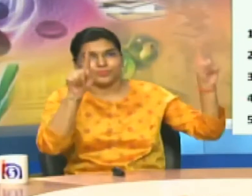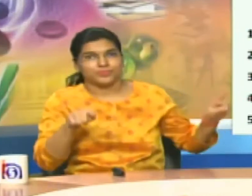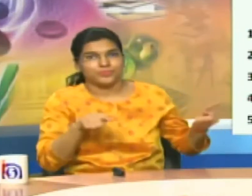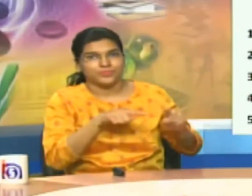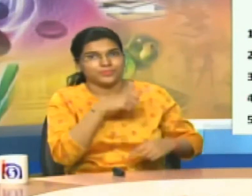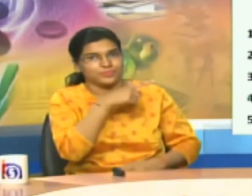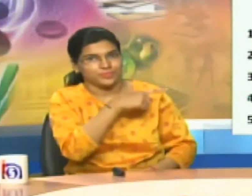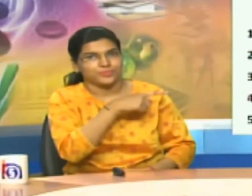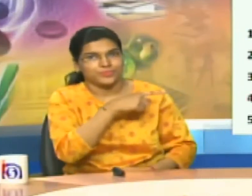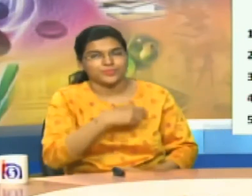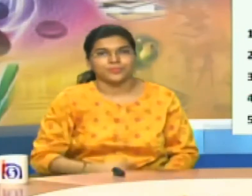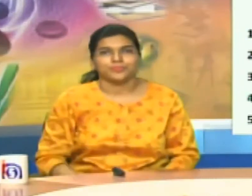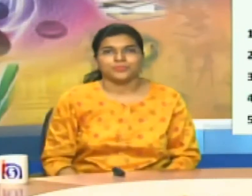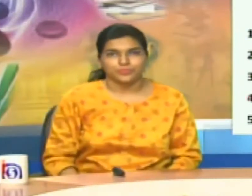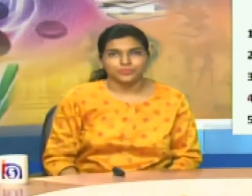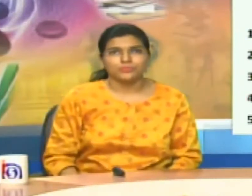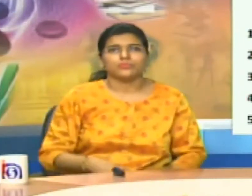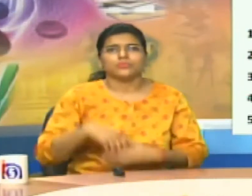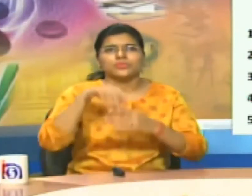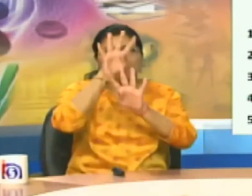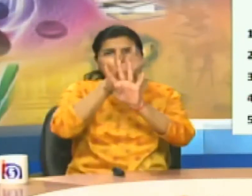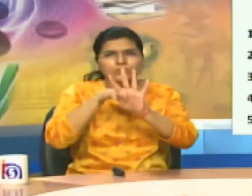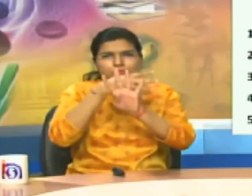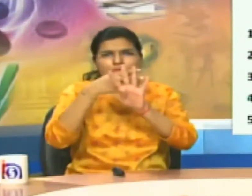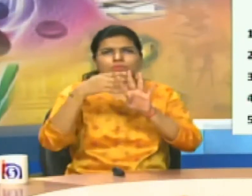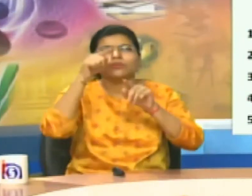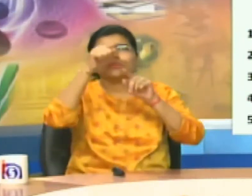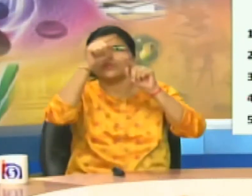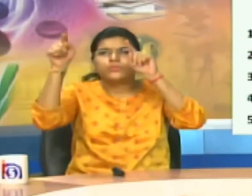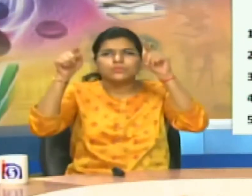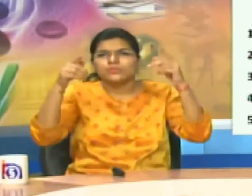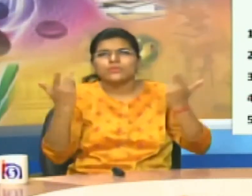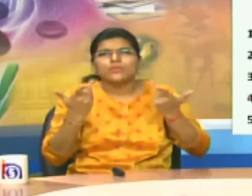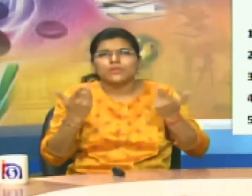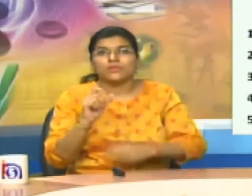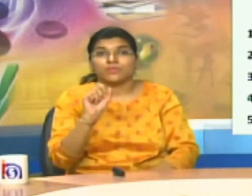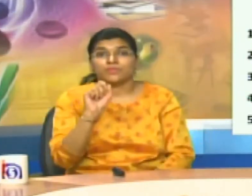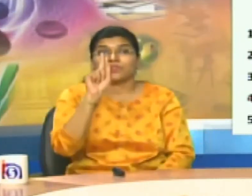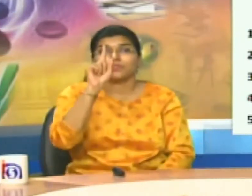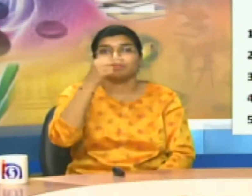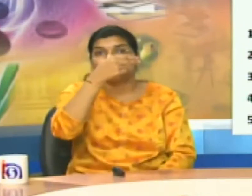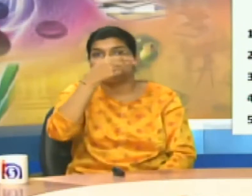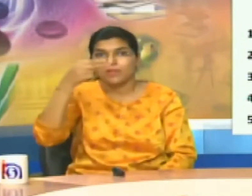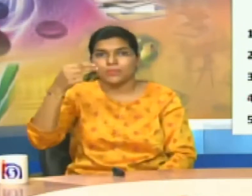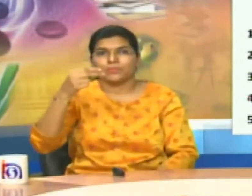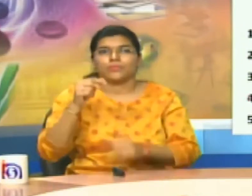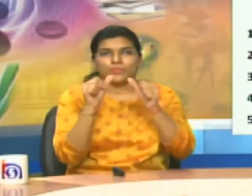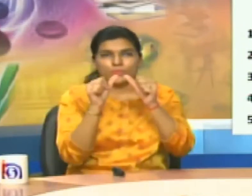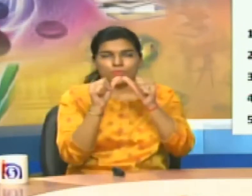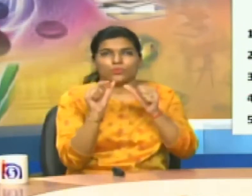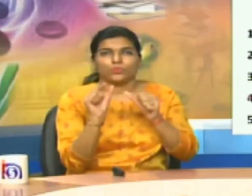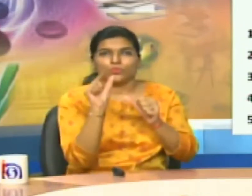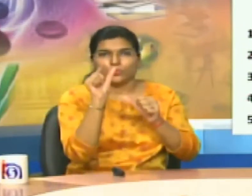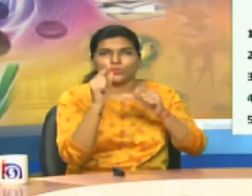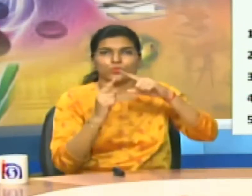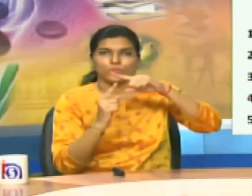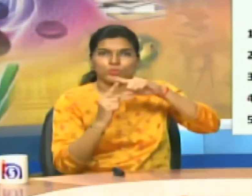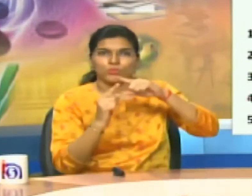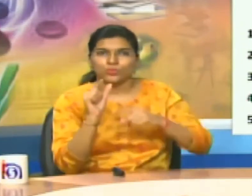So, you can see in this picture on the screen, this is the features of spreadsheet. There